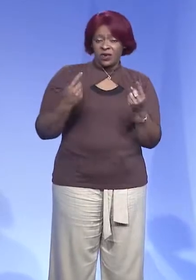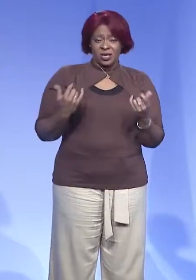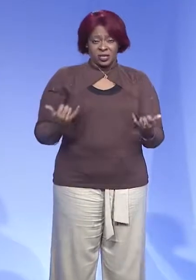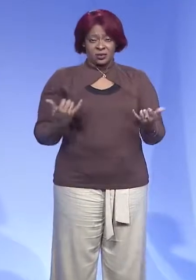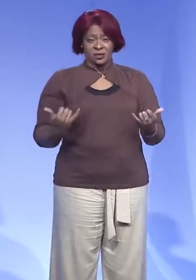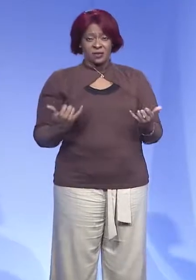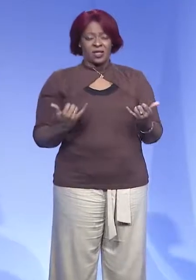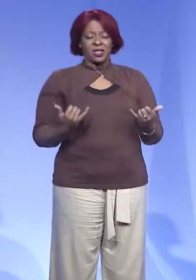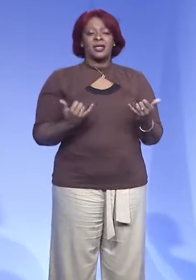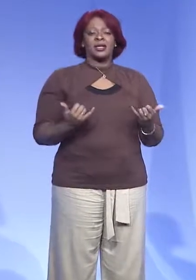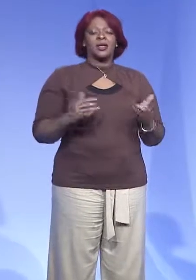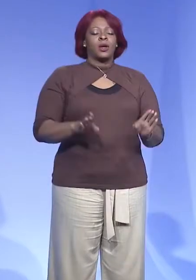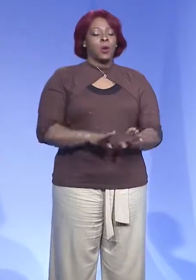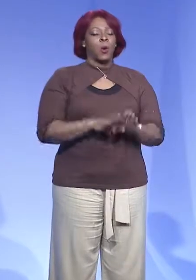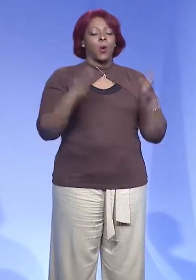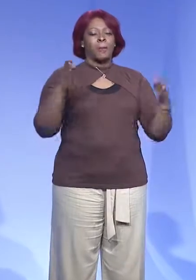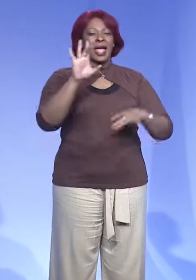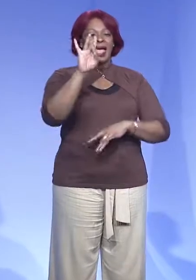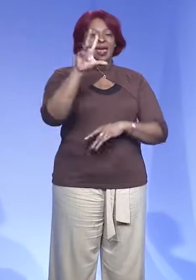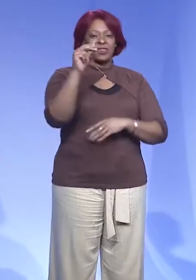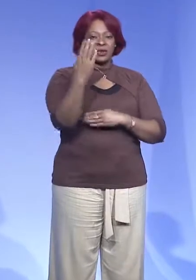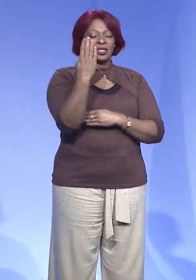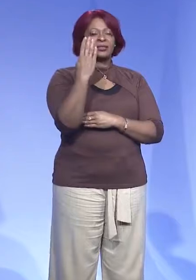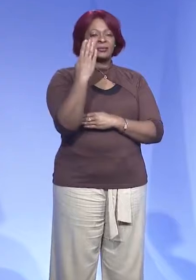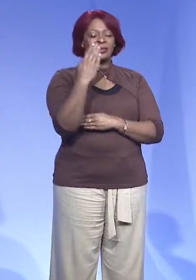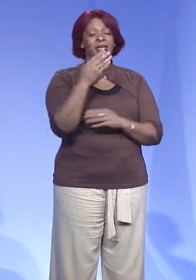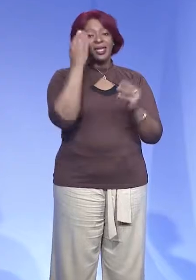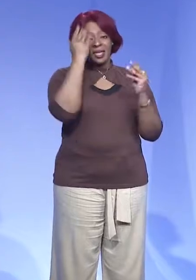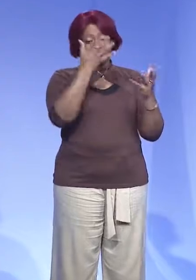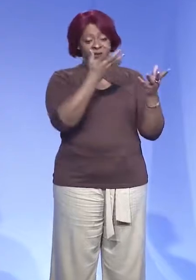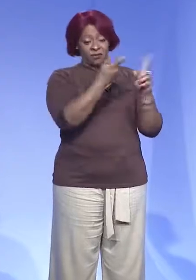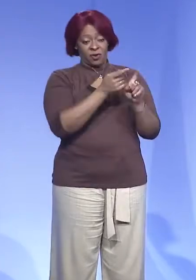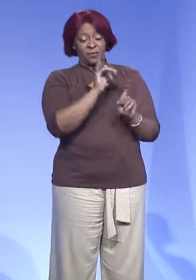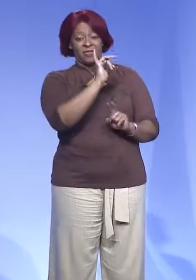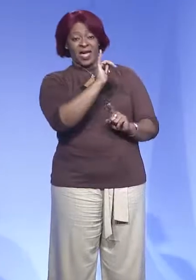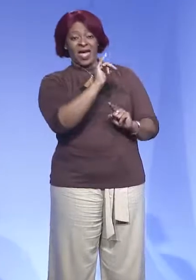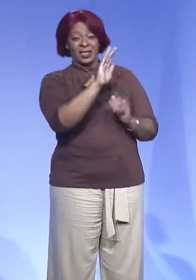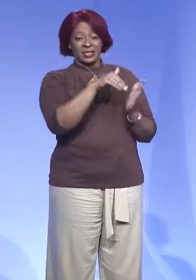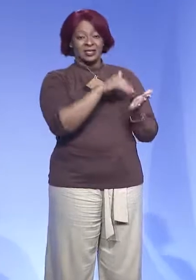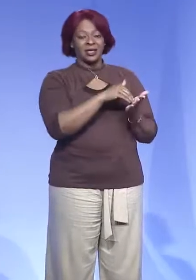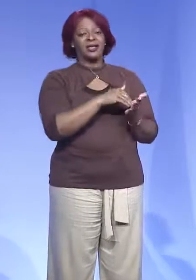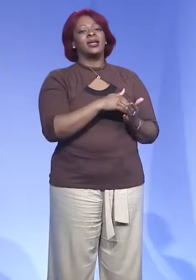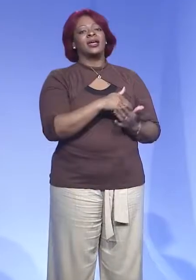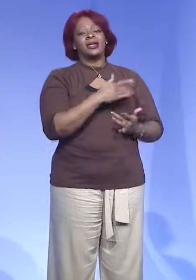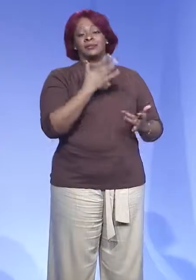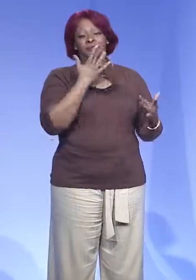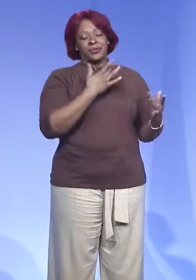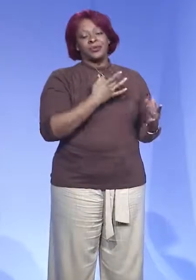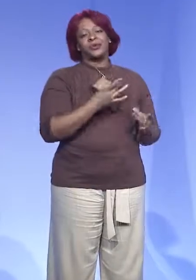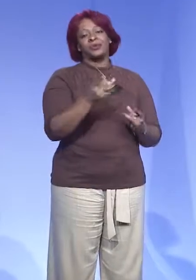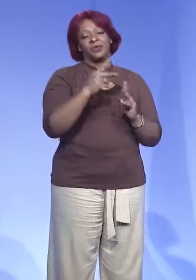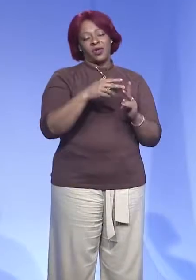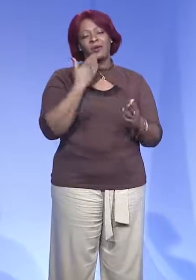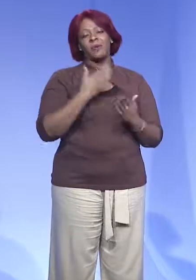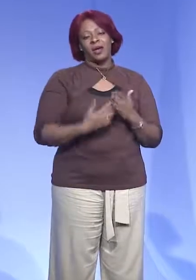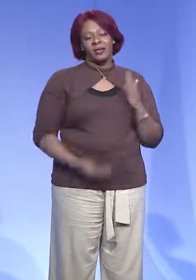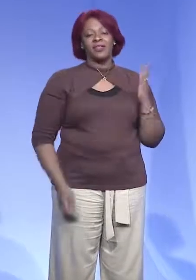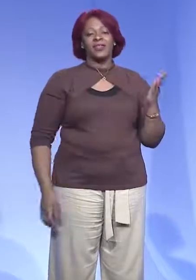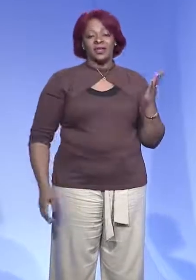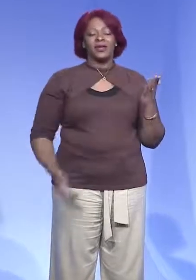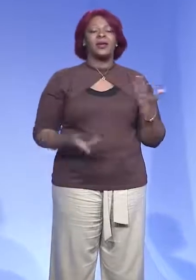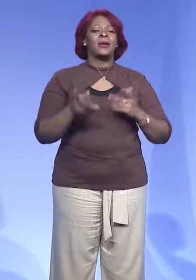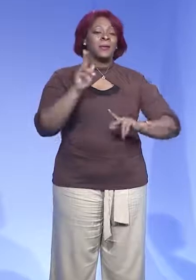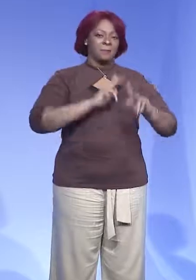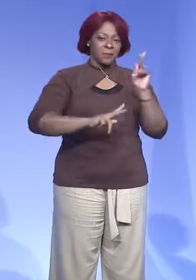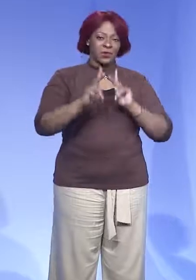time, it opened at 8:30 this morning. The information I've received at this time is that things are going very well. Persons